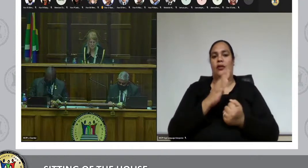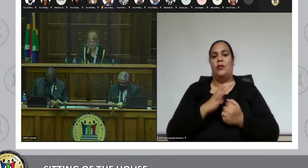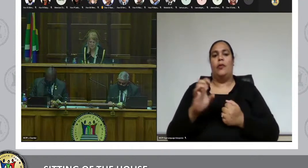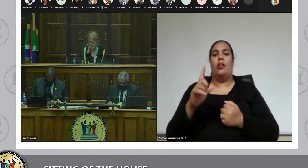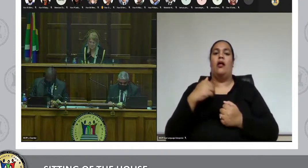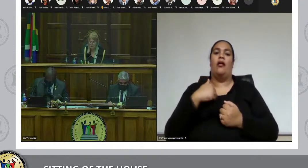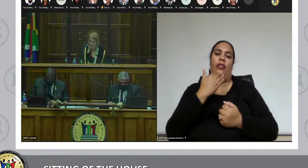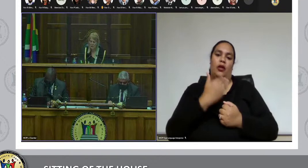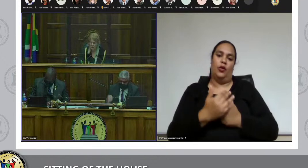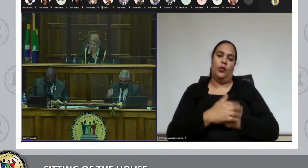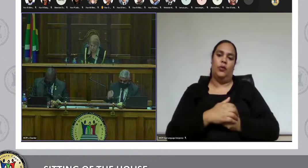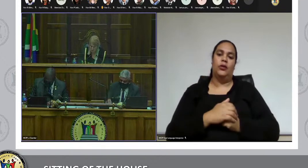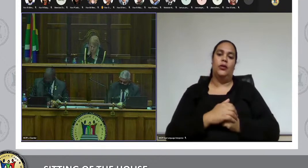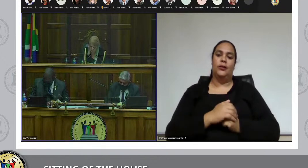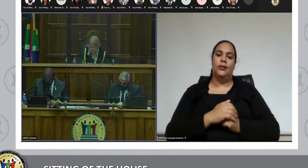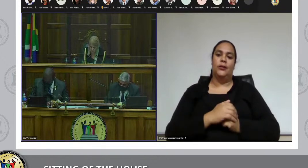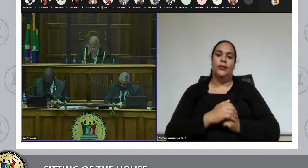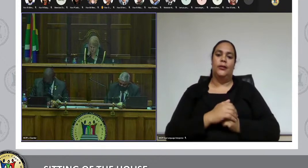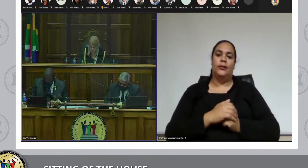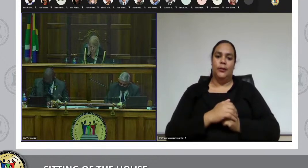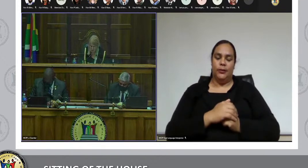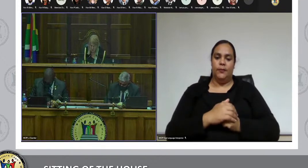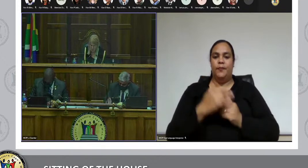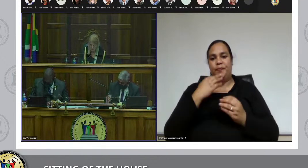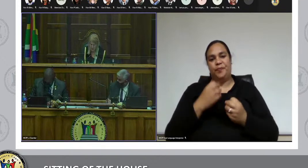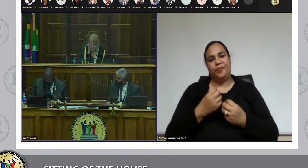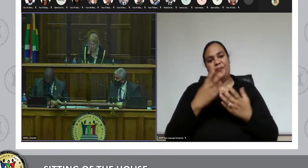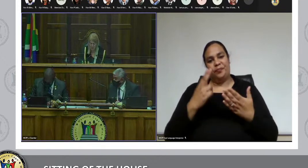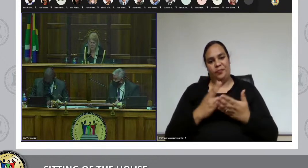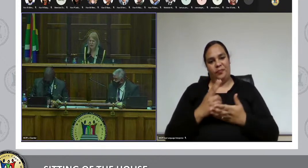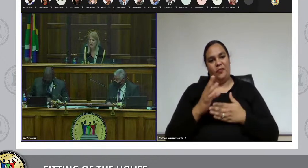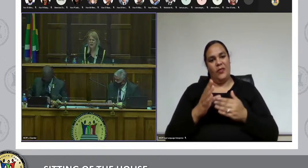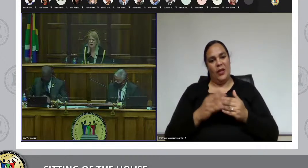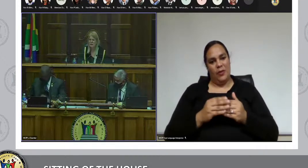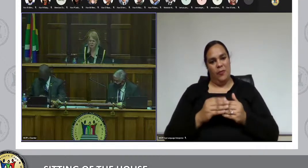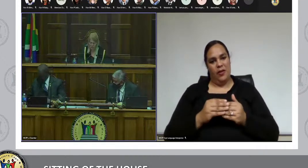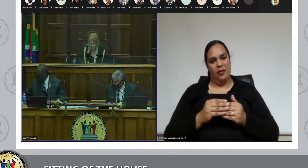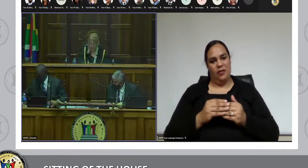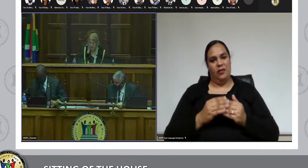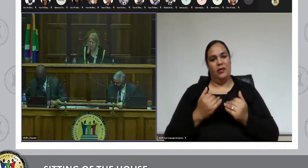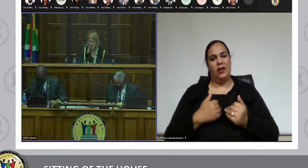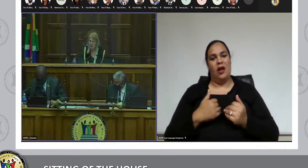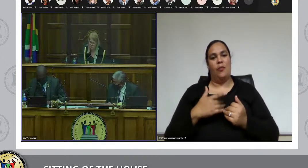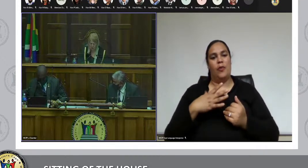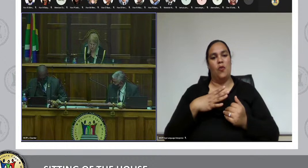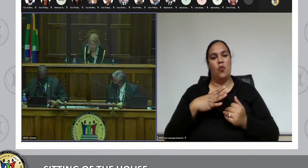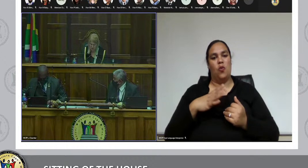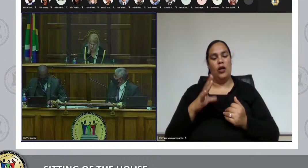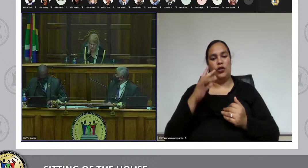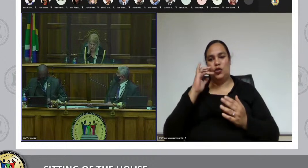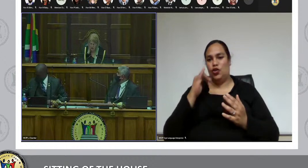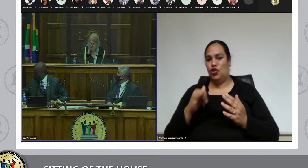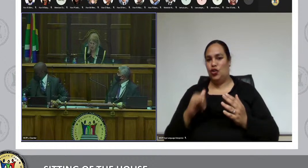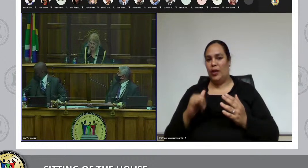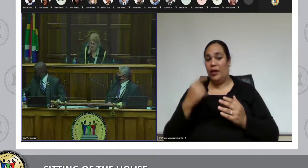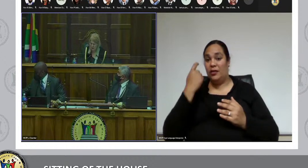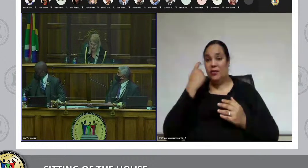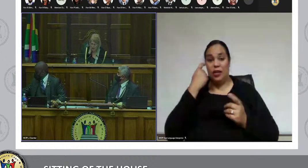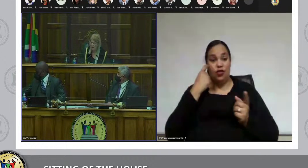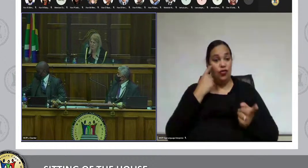thank you. Thank you very much, Honourable Member. I would just like to check with the